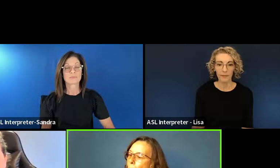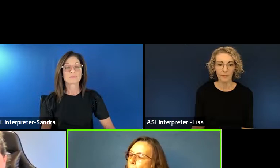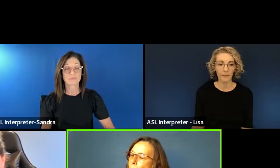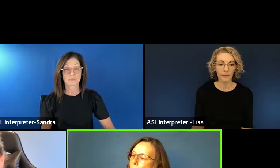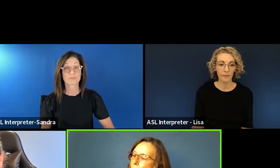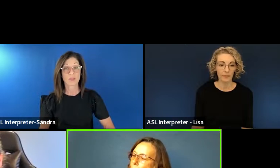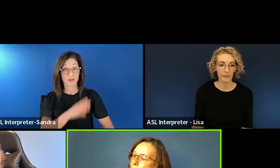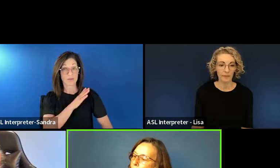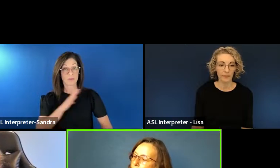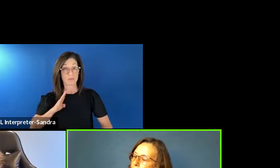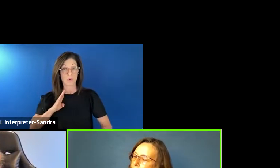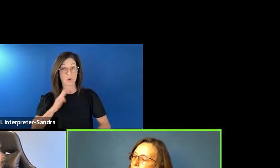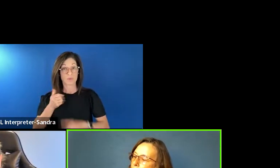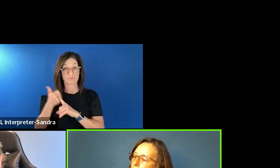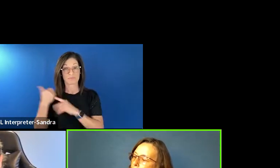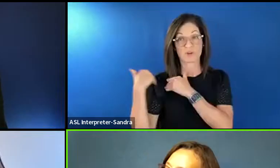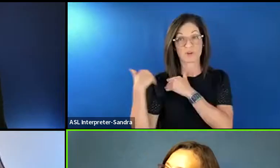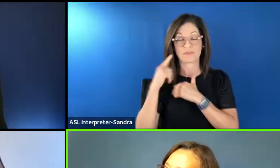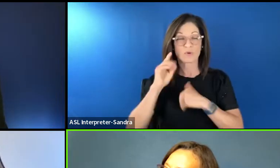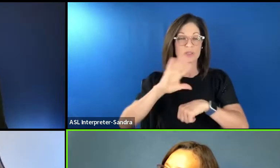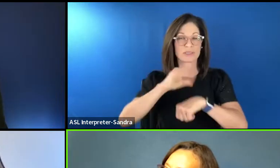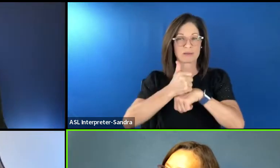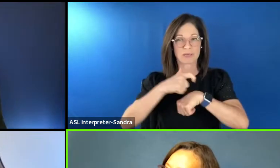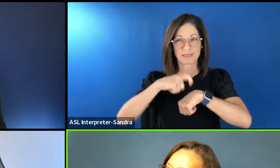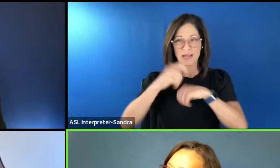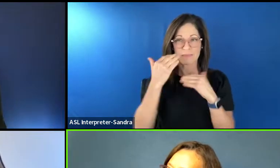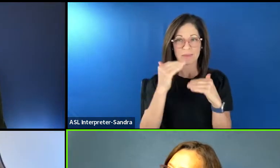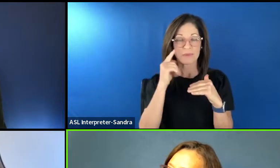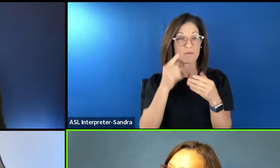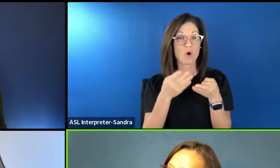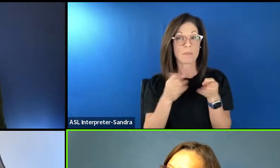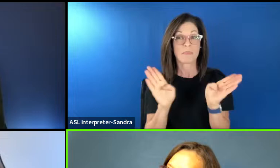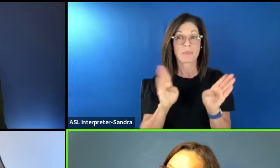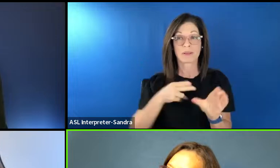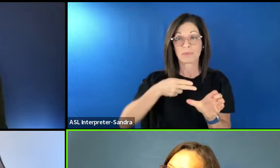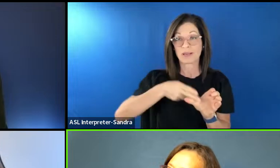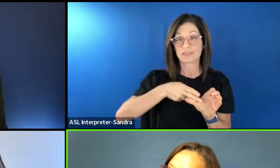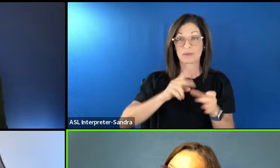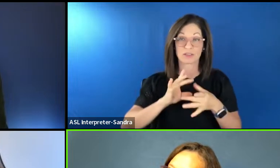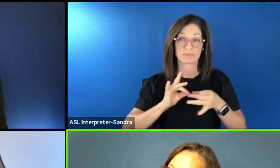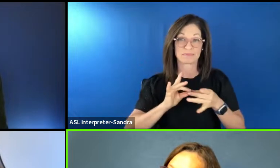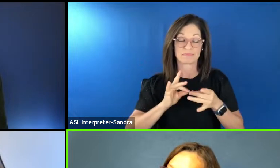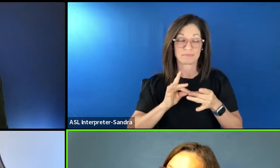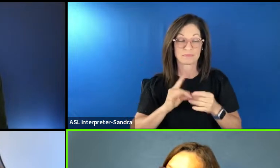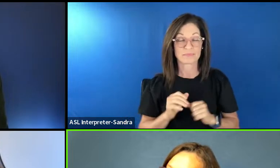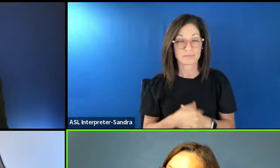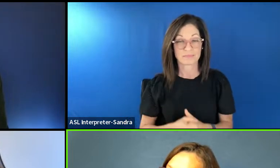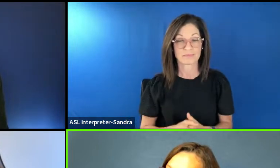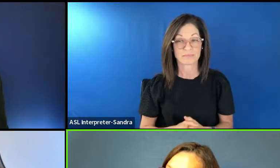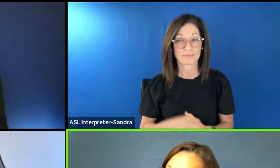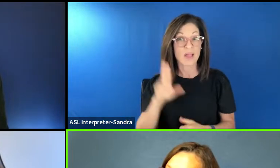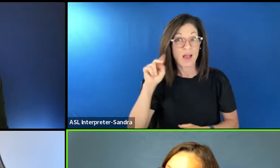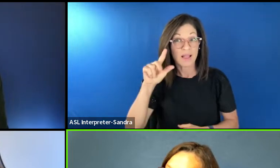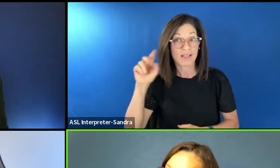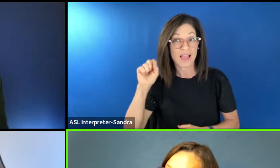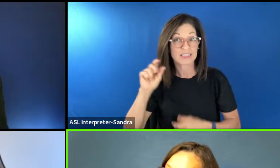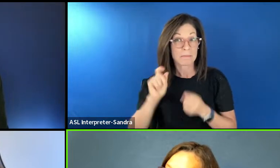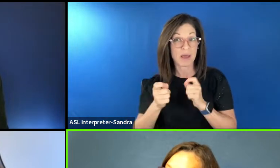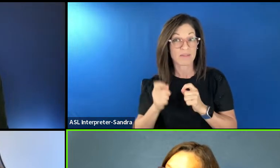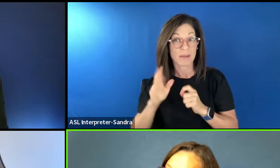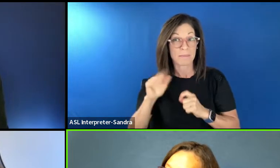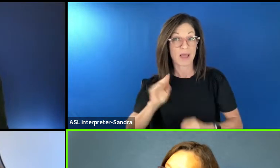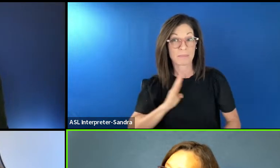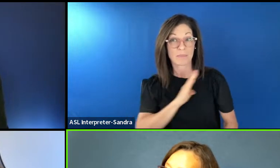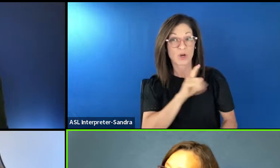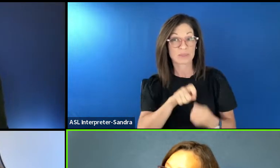The board is responsible for establishing time limits for public participation. Unless modified by the board at a particular